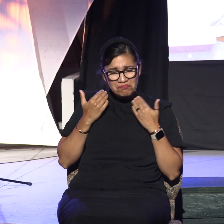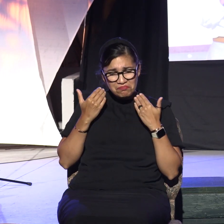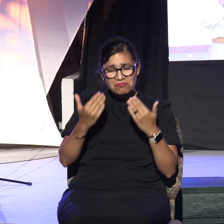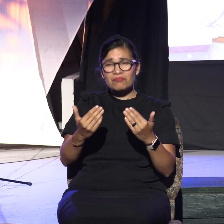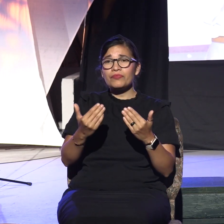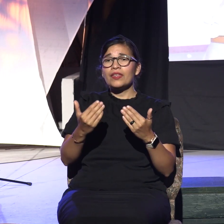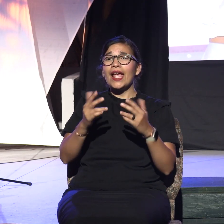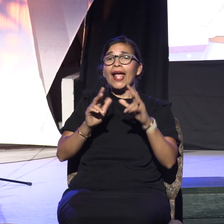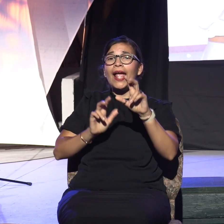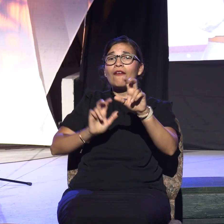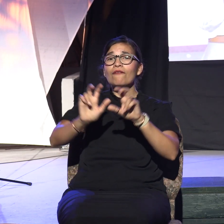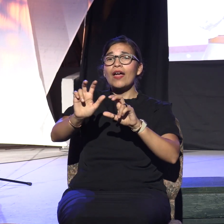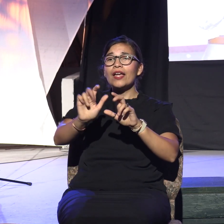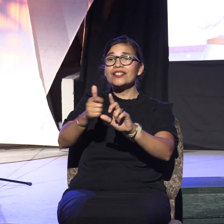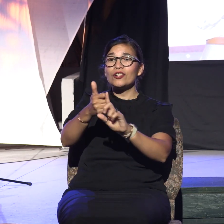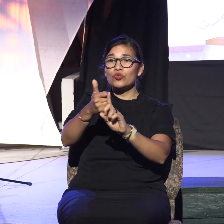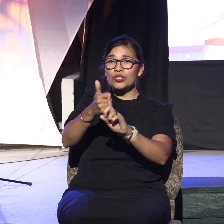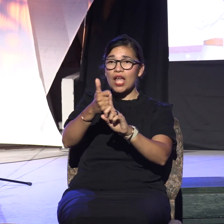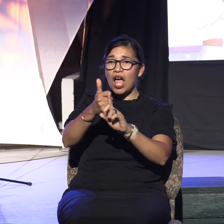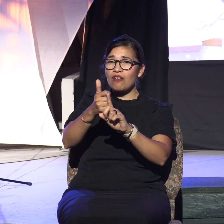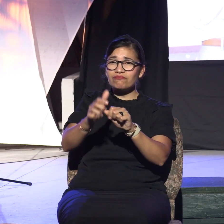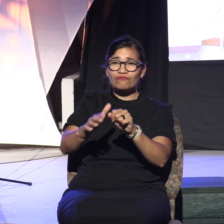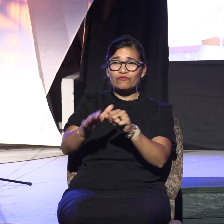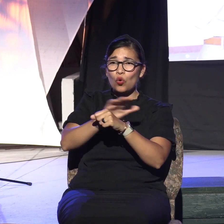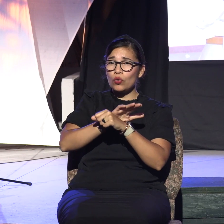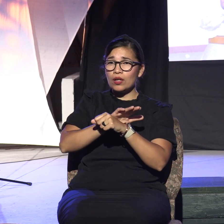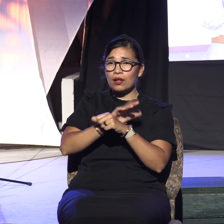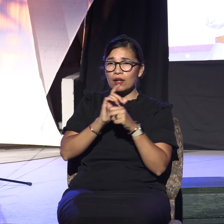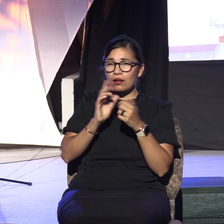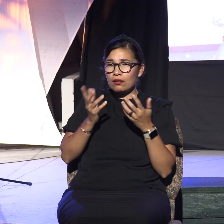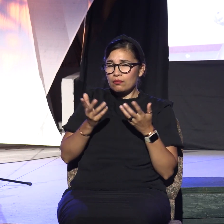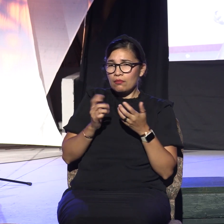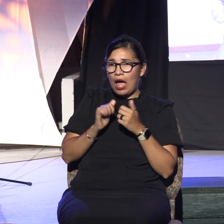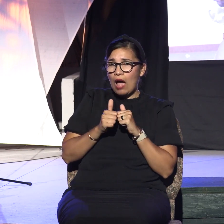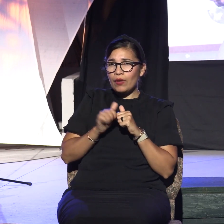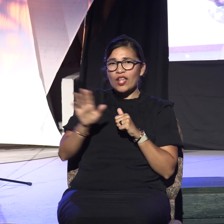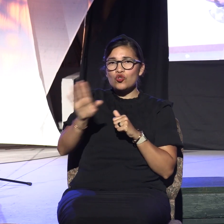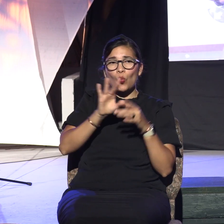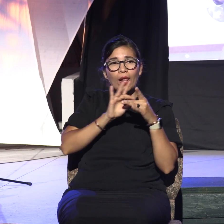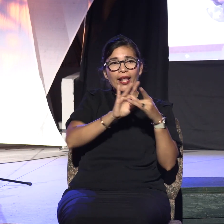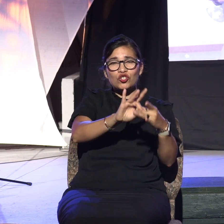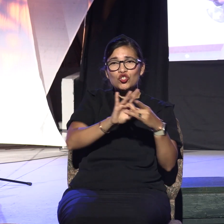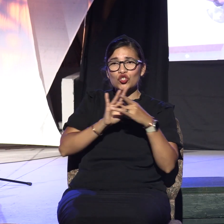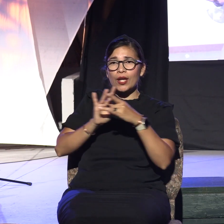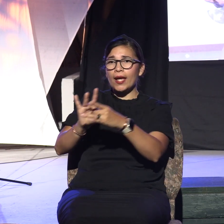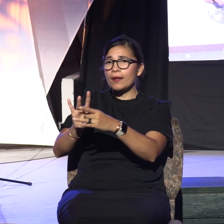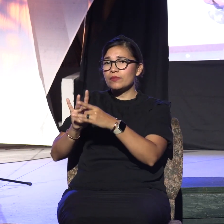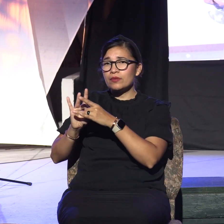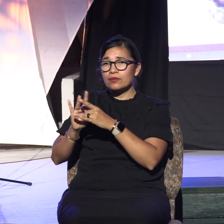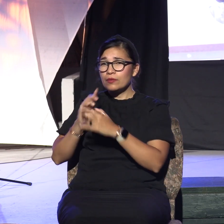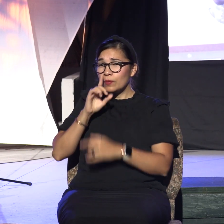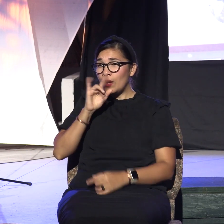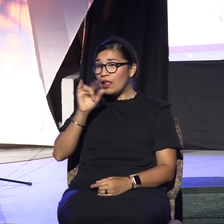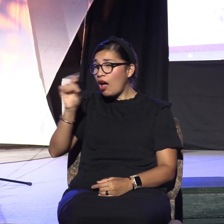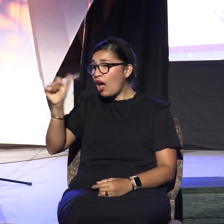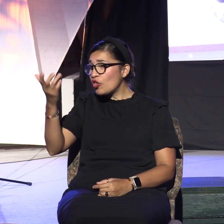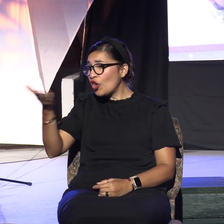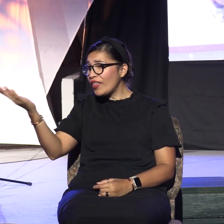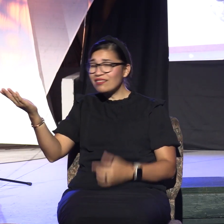Nothing else matters as much as this. Your connection to God and your